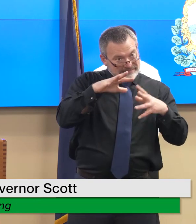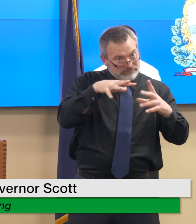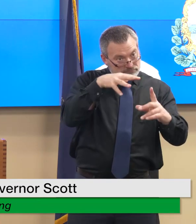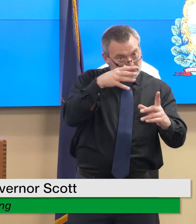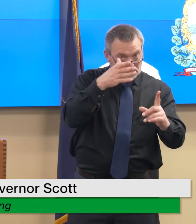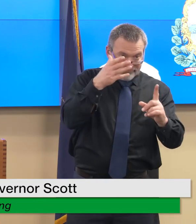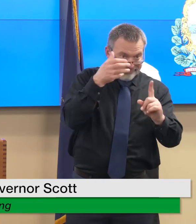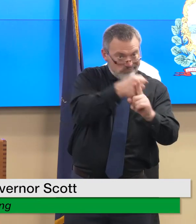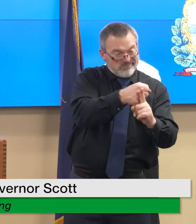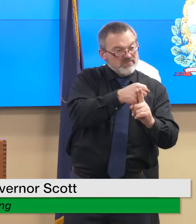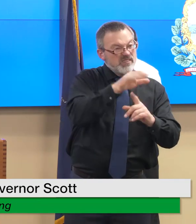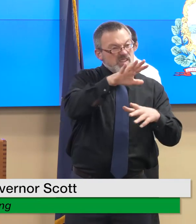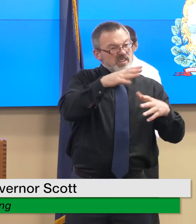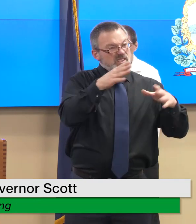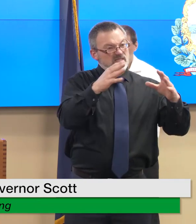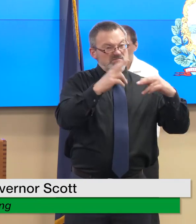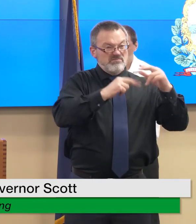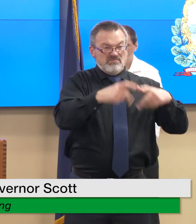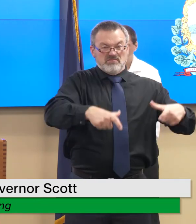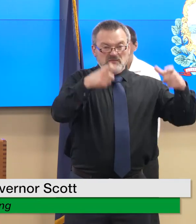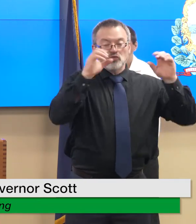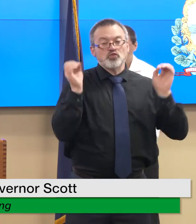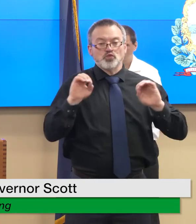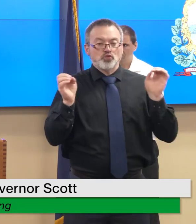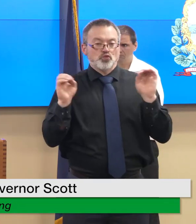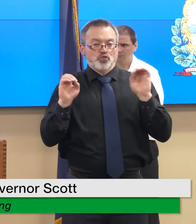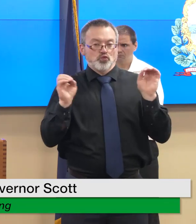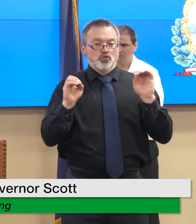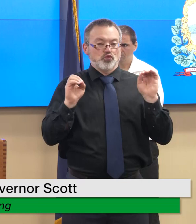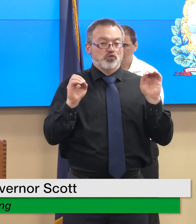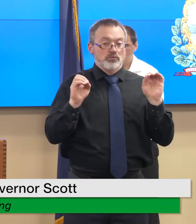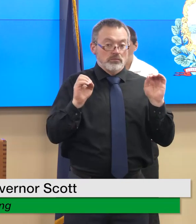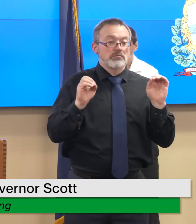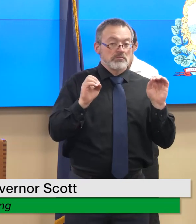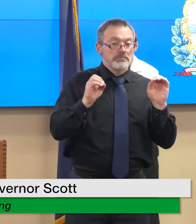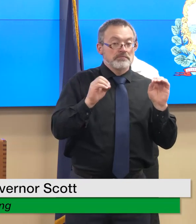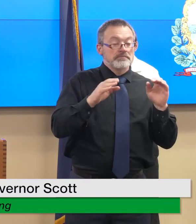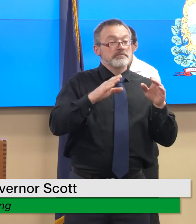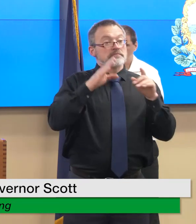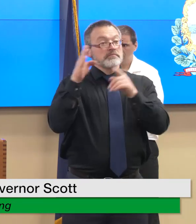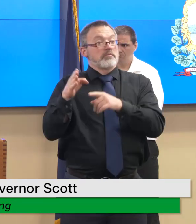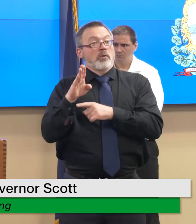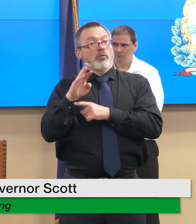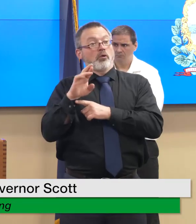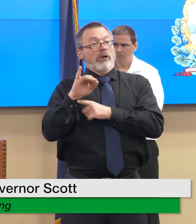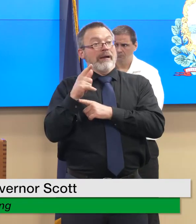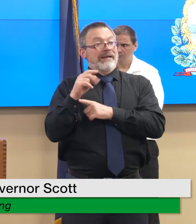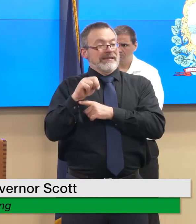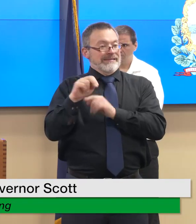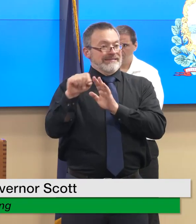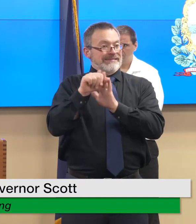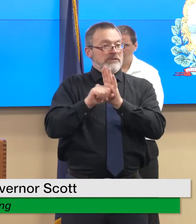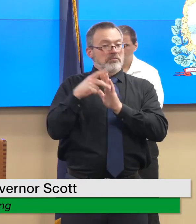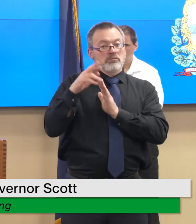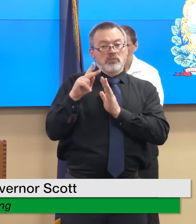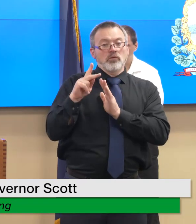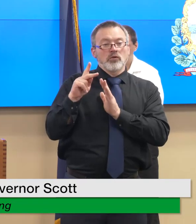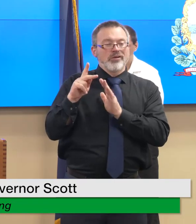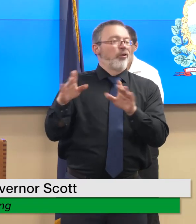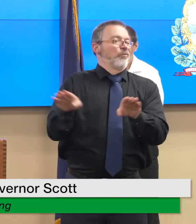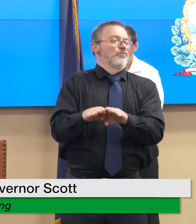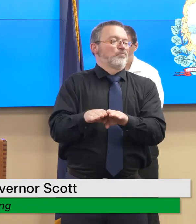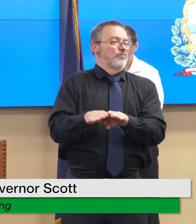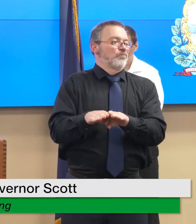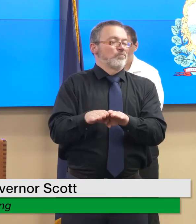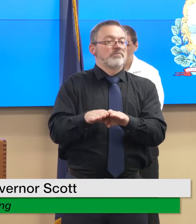Brighton State Park is closed due to the flash flooding. There was flooding in and around the park, and interior